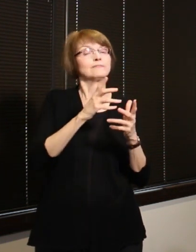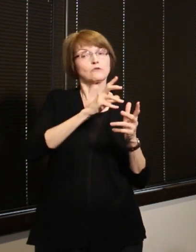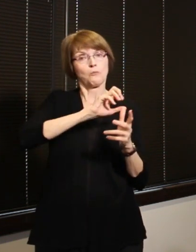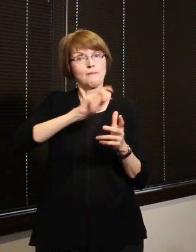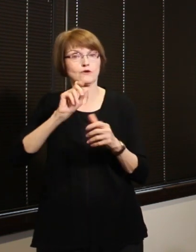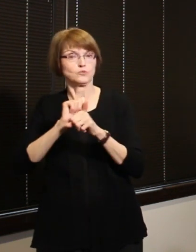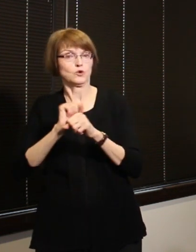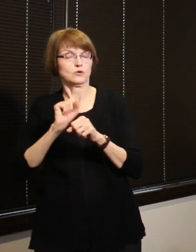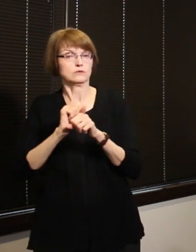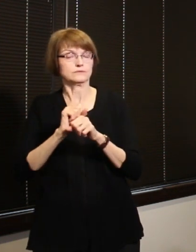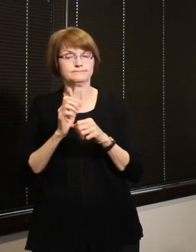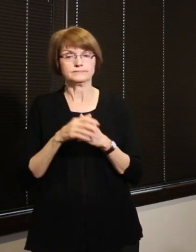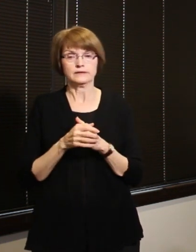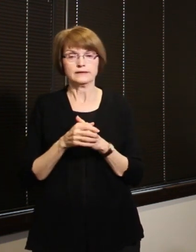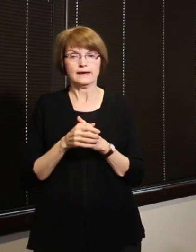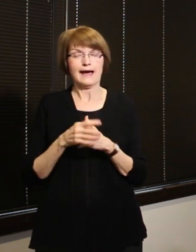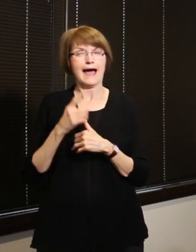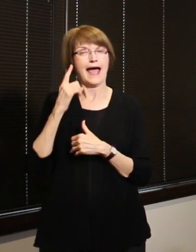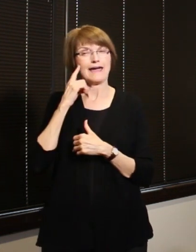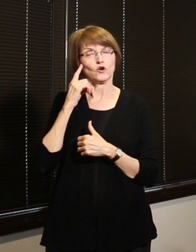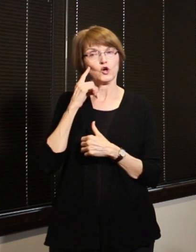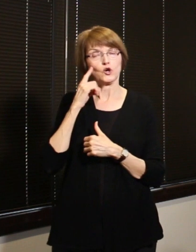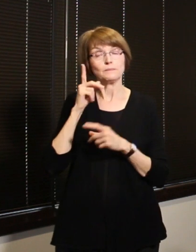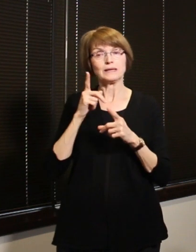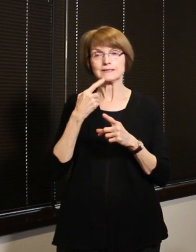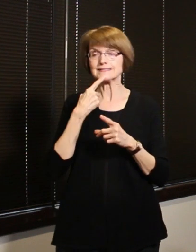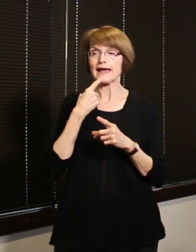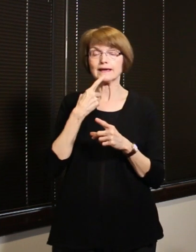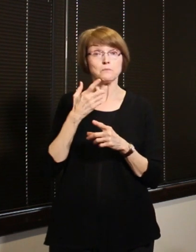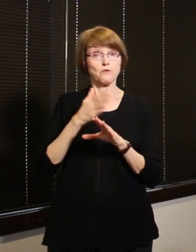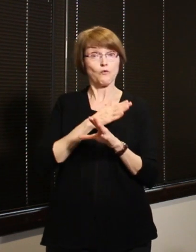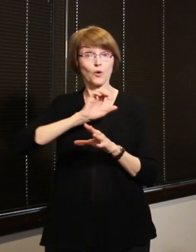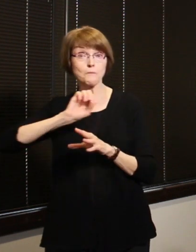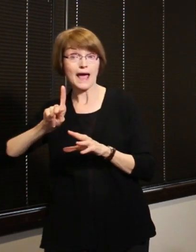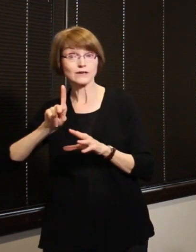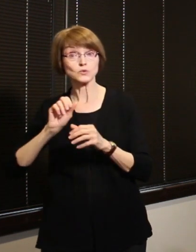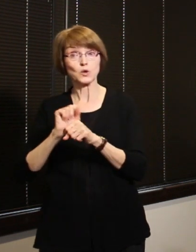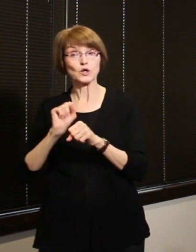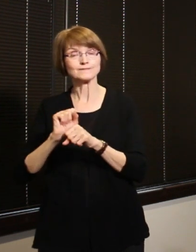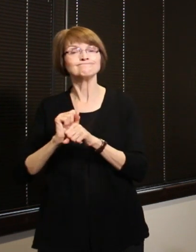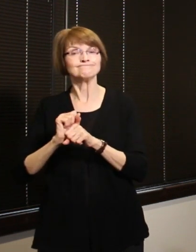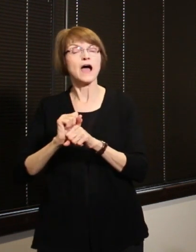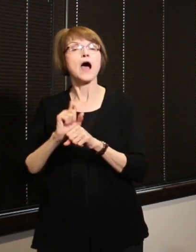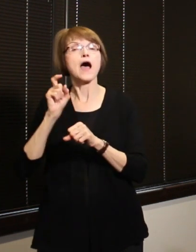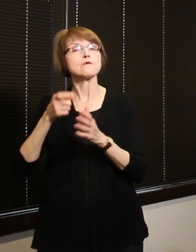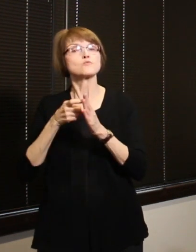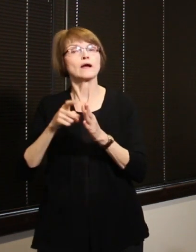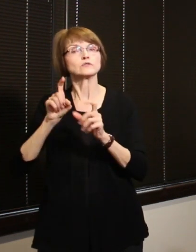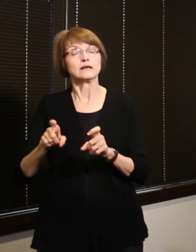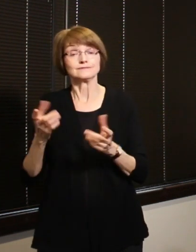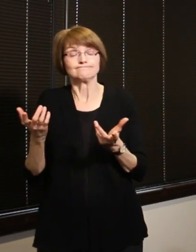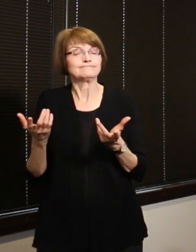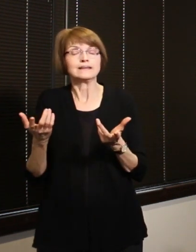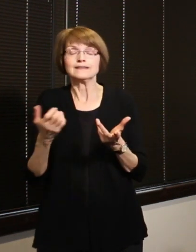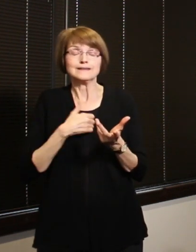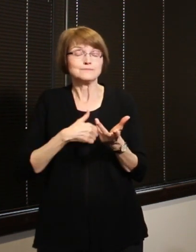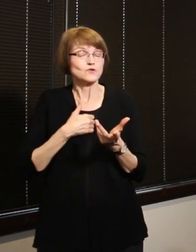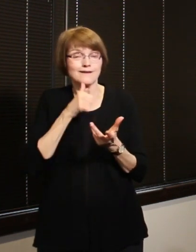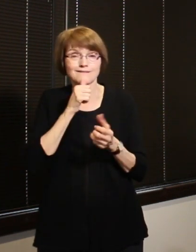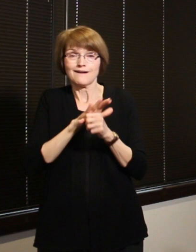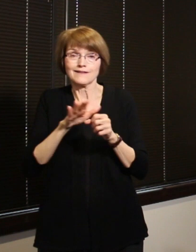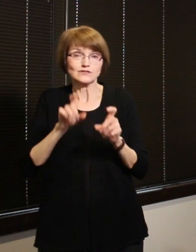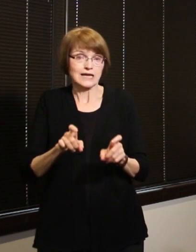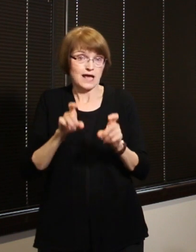about testing to go back to work. And so the simple answer is there's not enough tests to go around to do something like that.